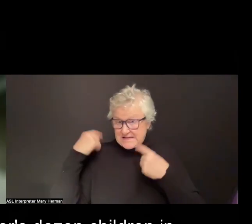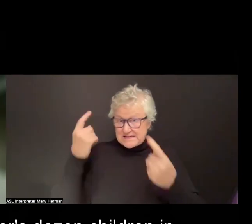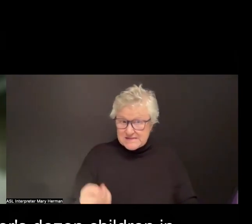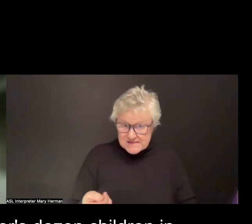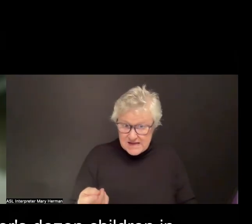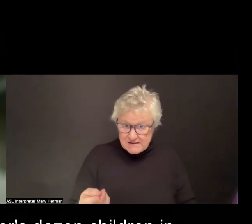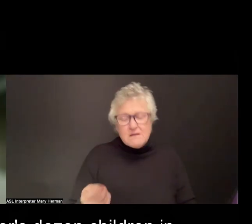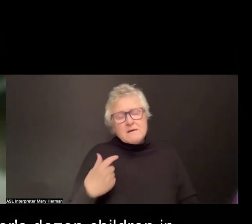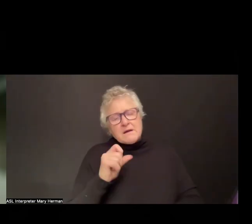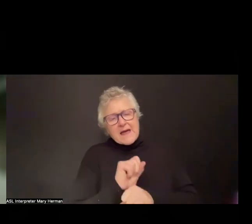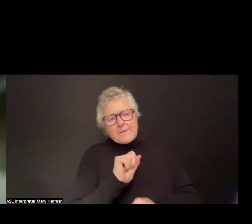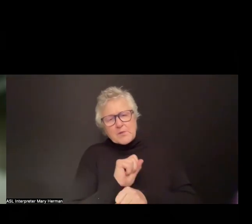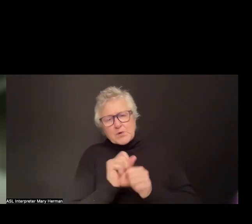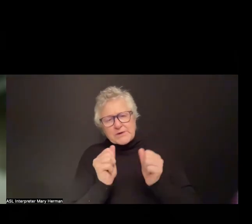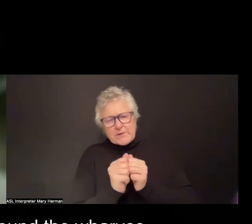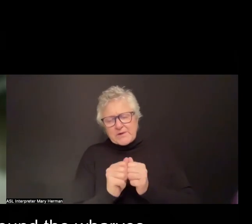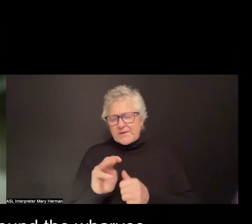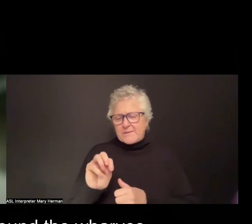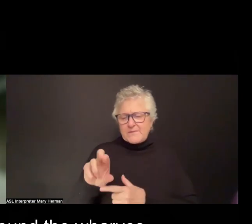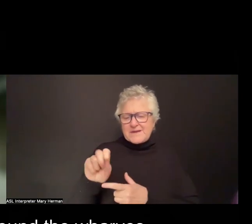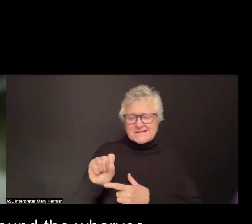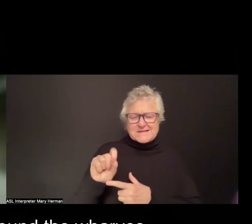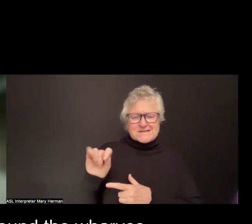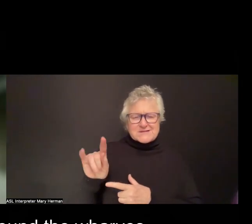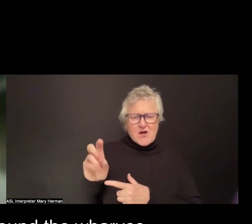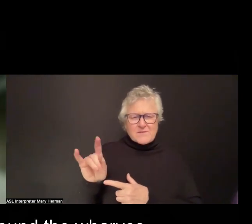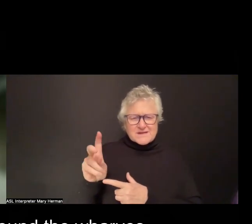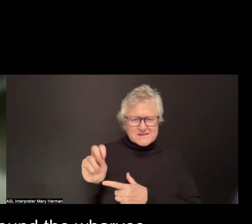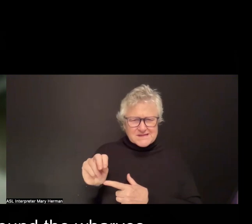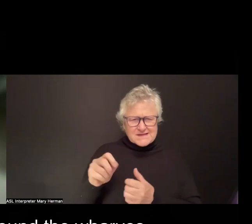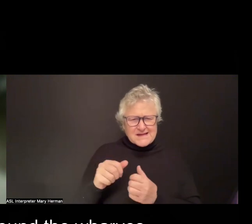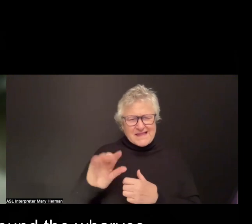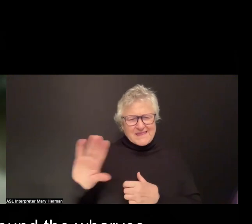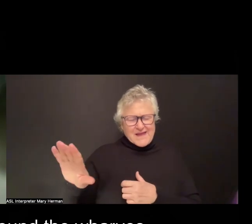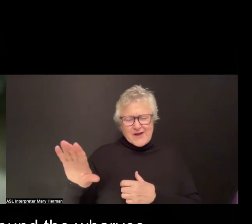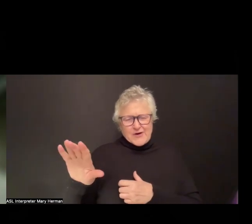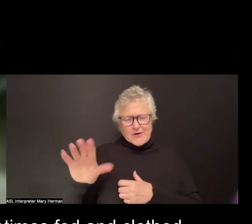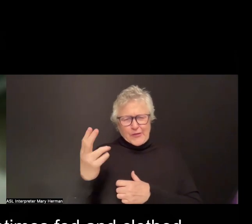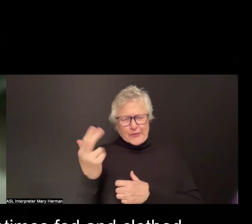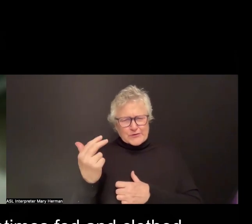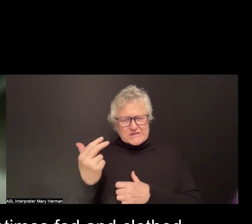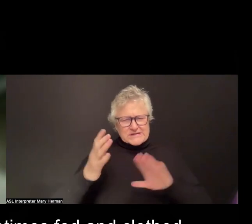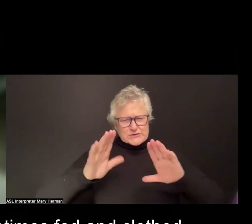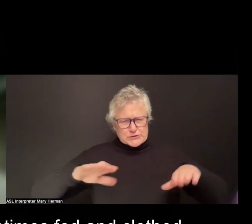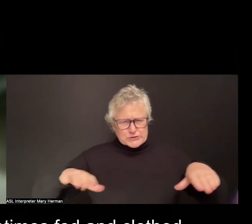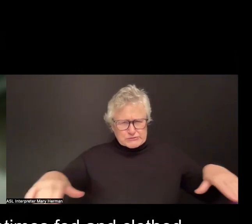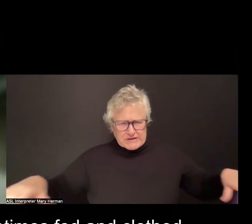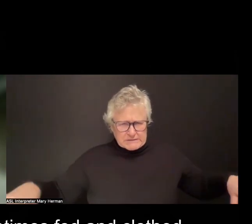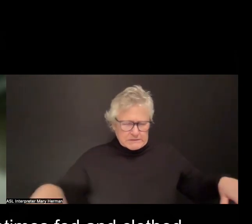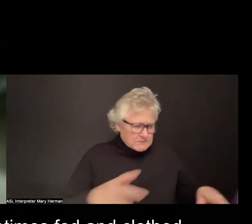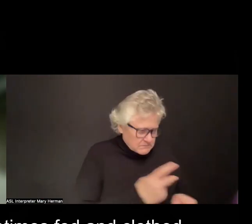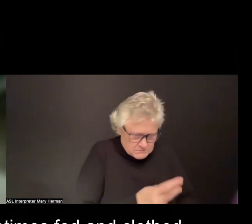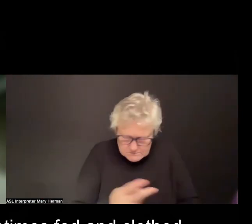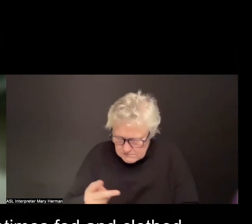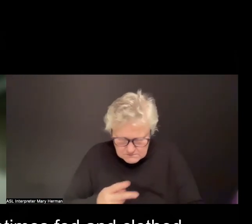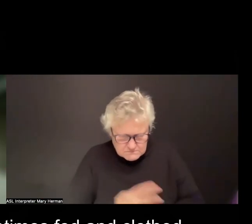and ebb and flow of Ship Tavern. I have friends around the wharves, miscellaneous pups like me, lent and bossed and sometimes fed and